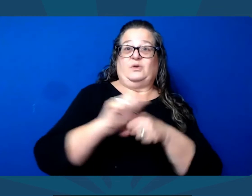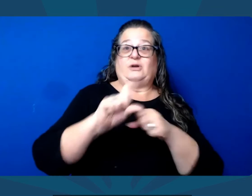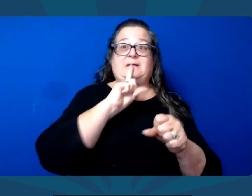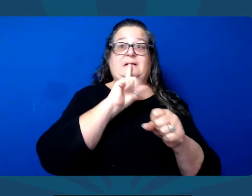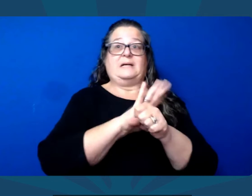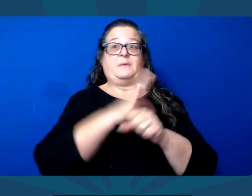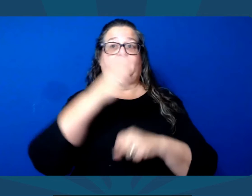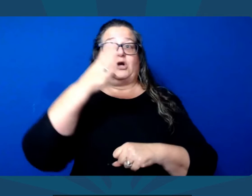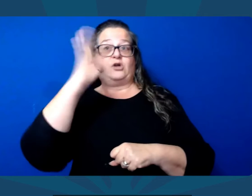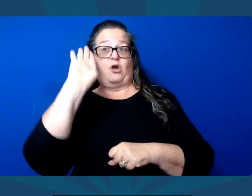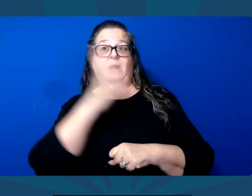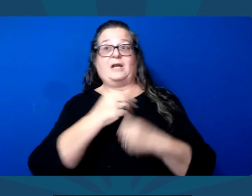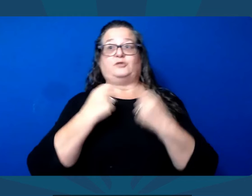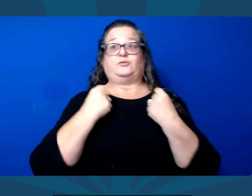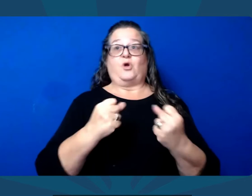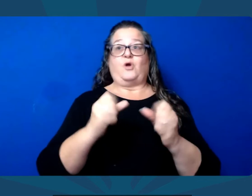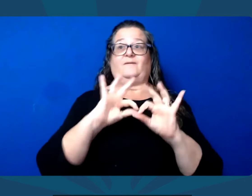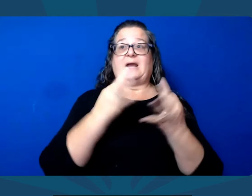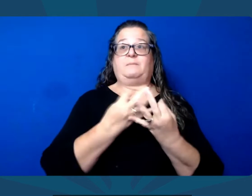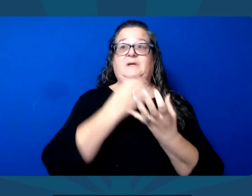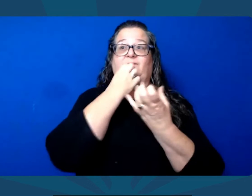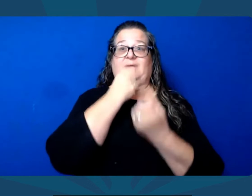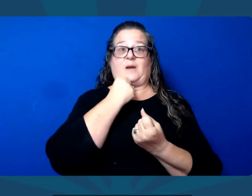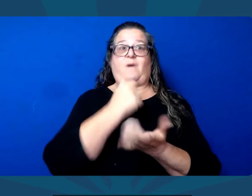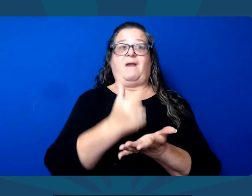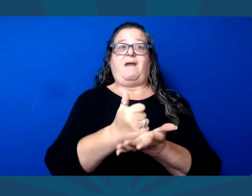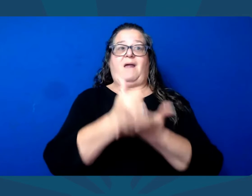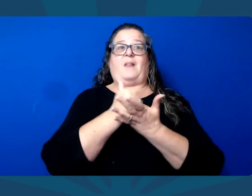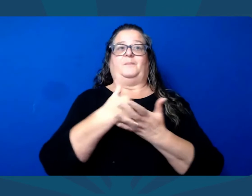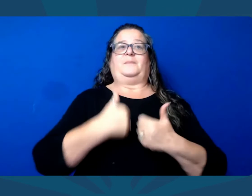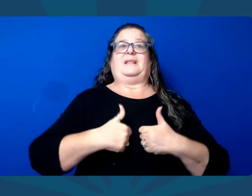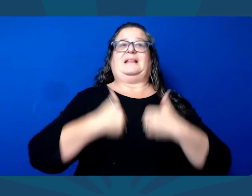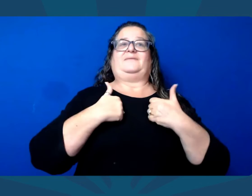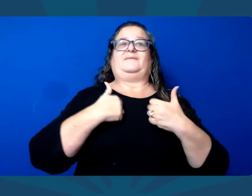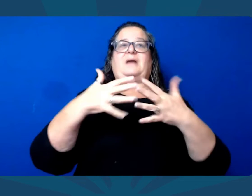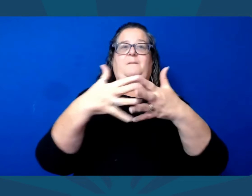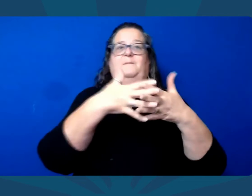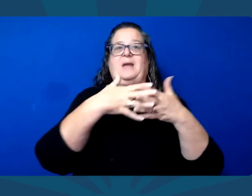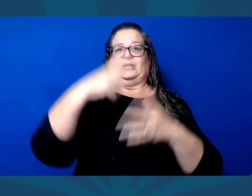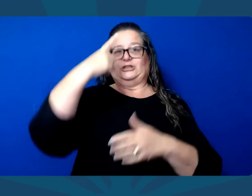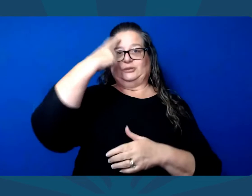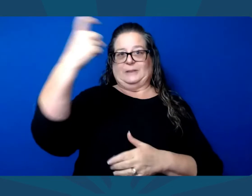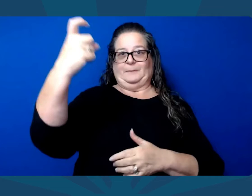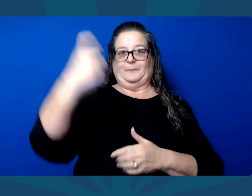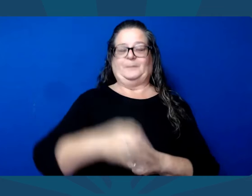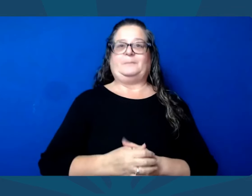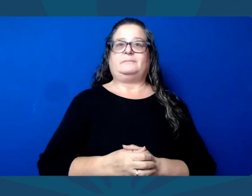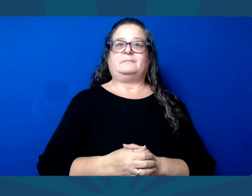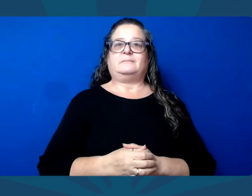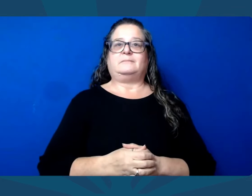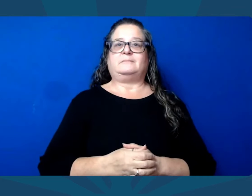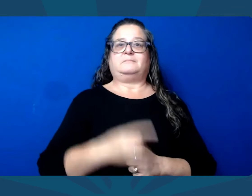Joanne believes hard work, commitment to God, and strong family values have helped